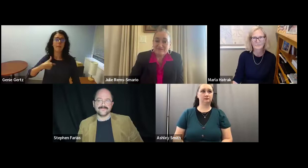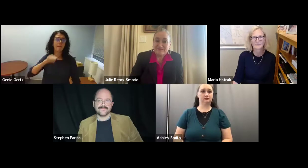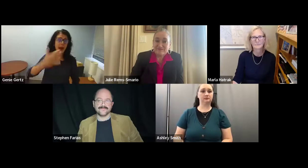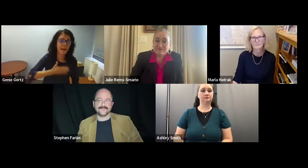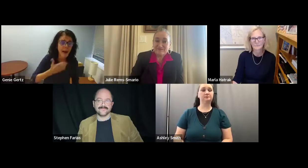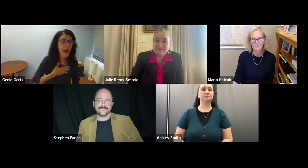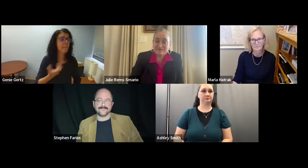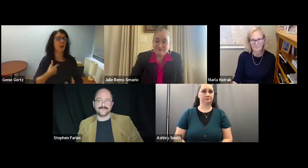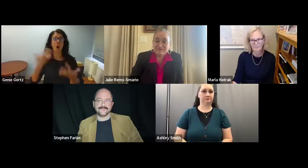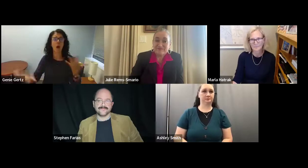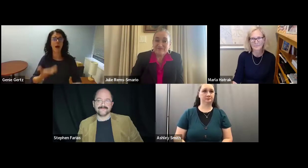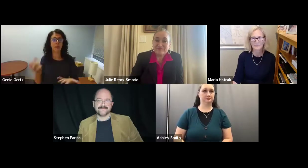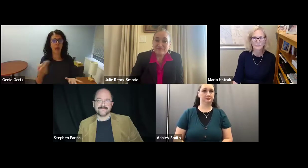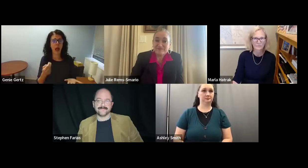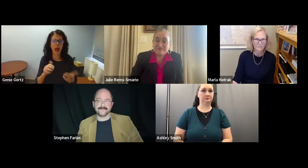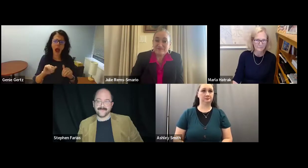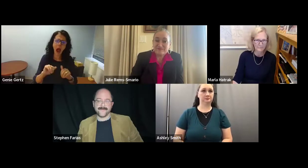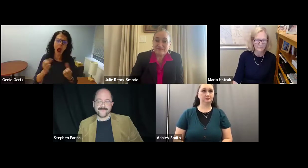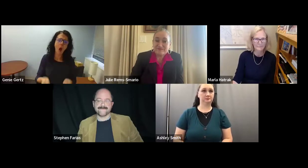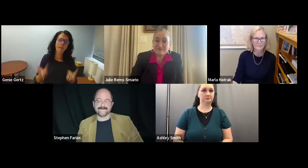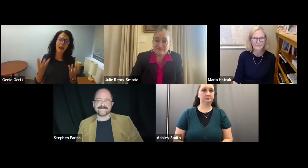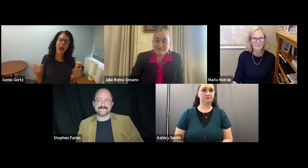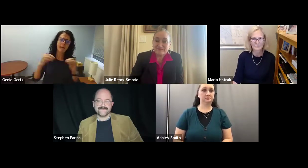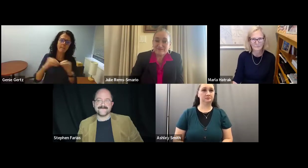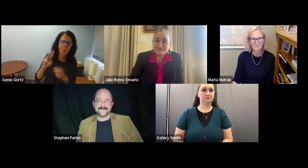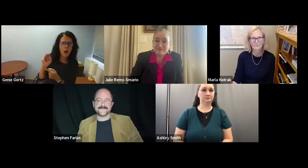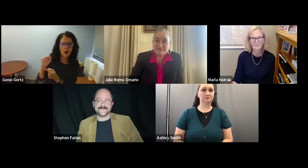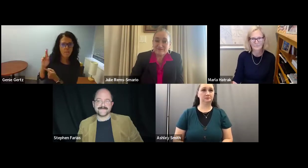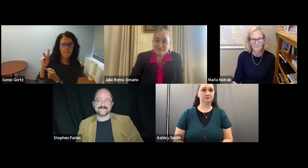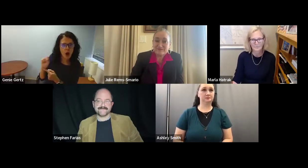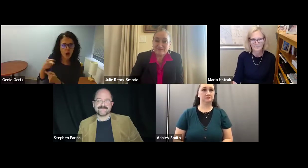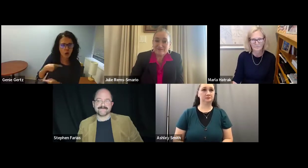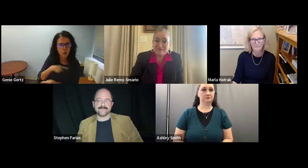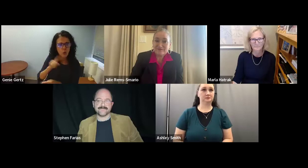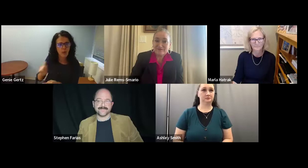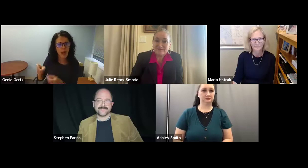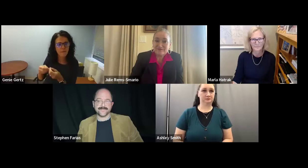themselves and acquire it as a part of their identity, and they are not exactly right. They will never actually be right.